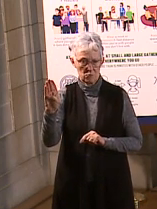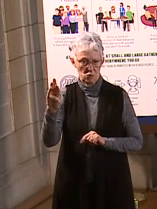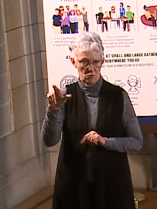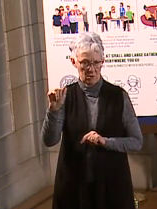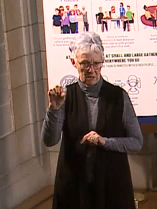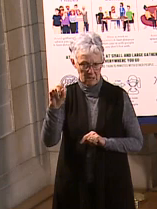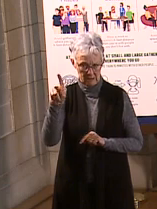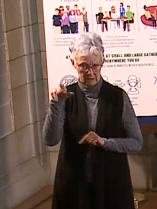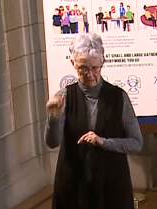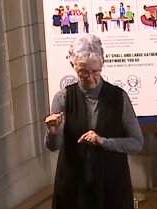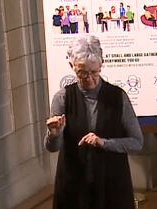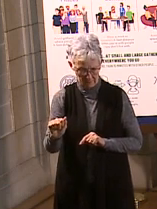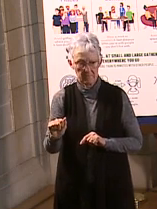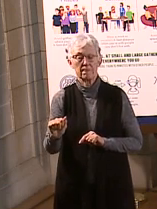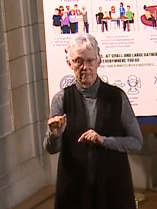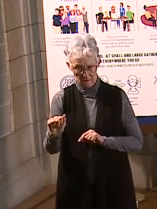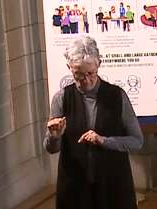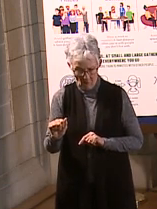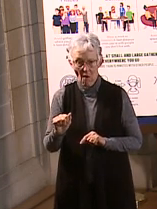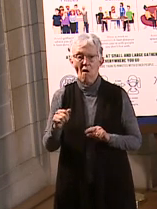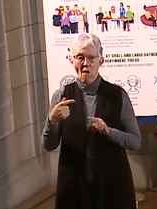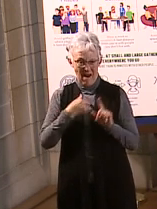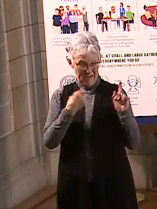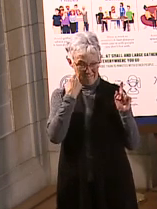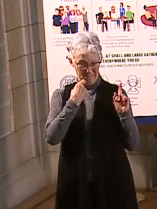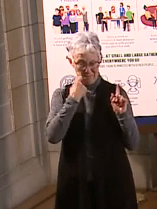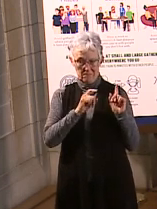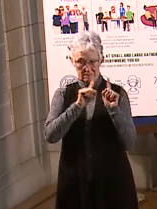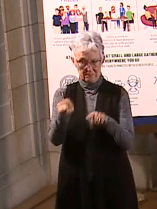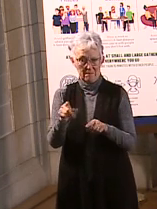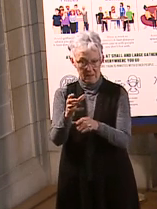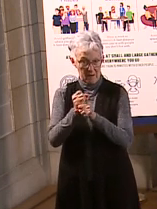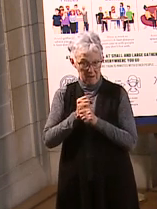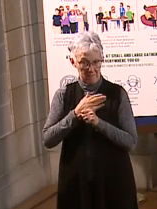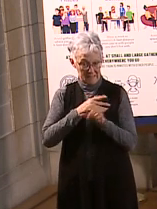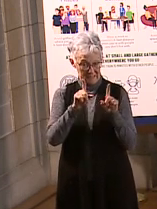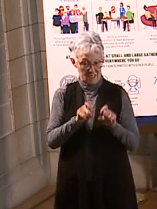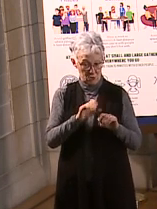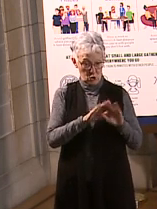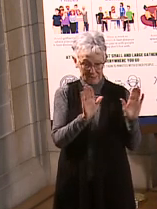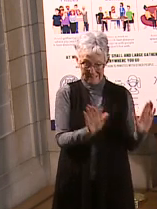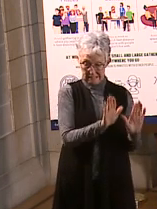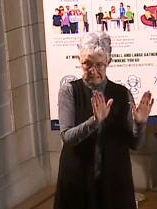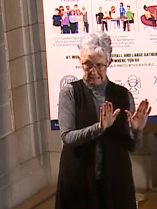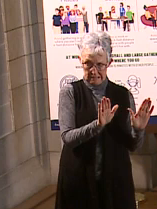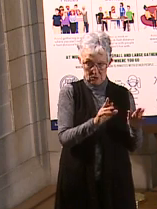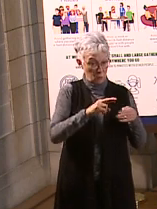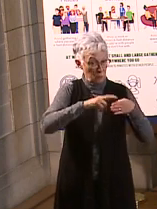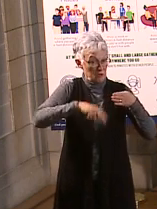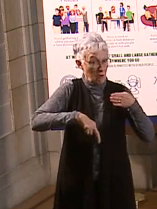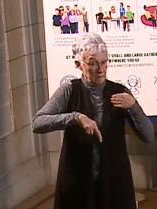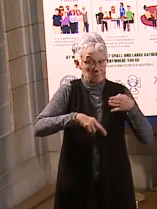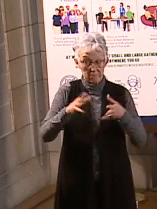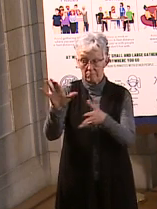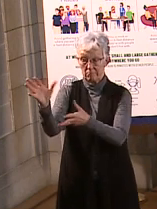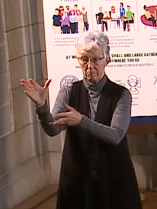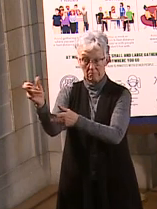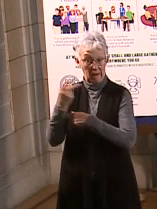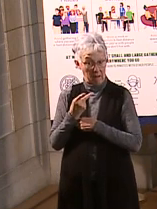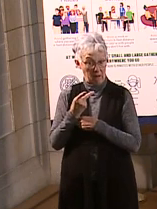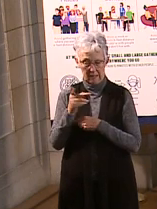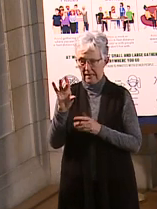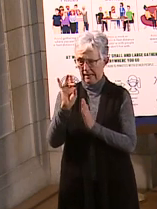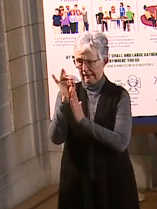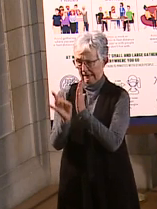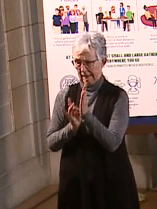on Sunday, and I got my test results back in less than 8 hours. So we're generally getting those back in 24 to 48 hours. I